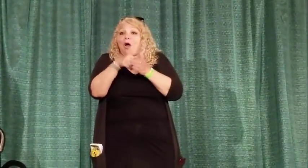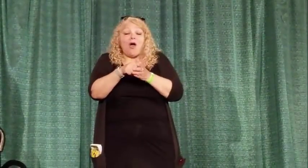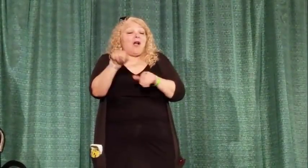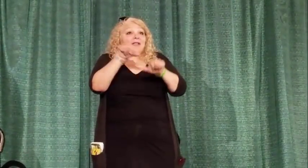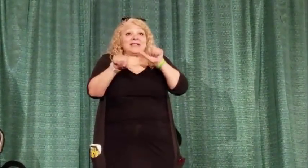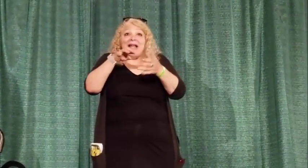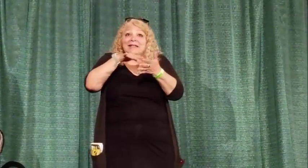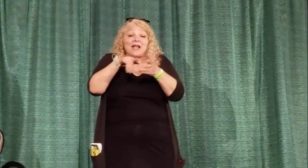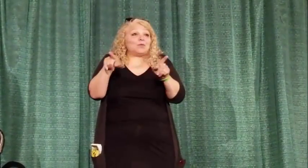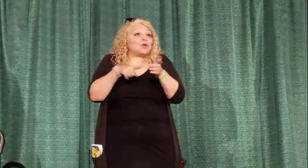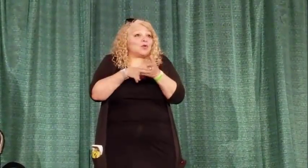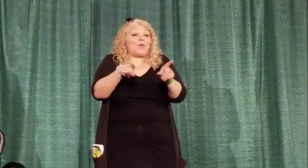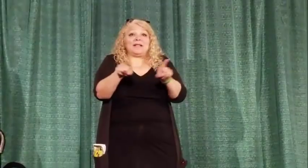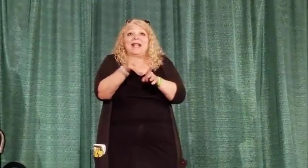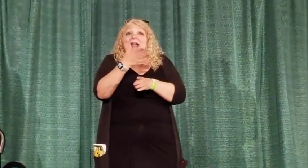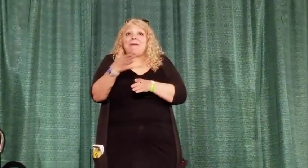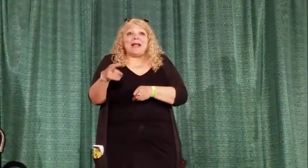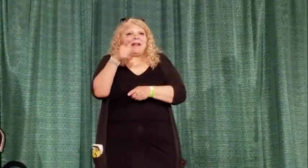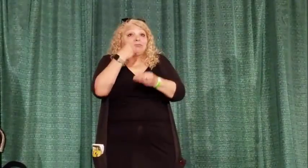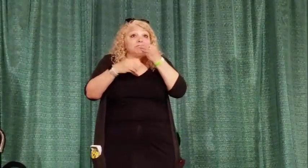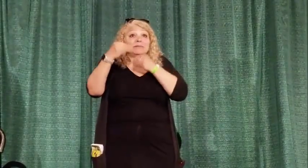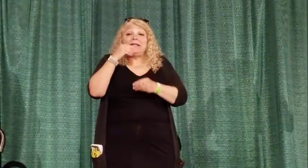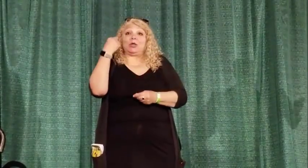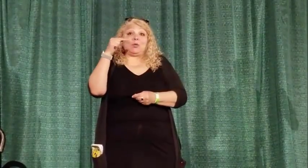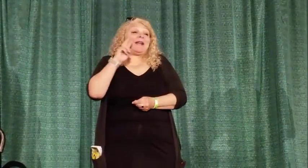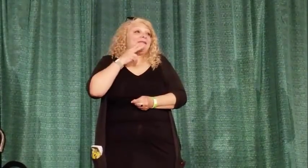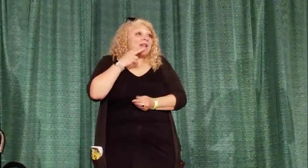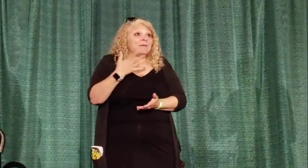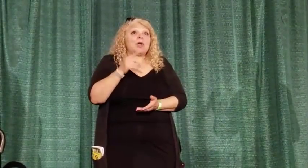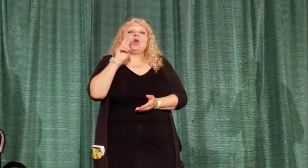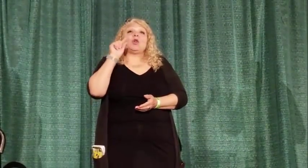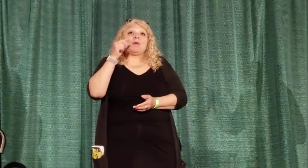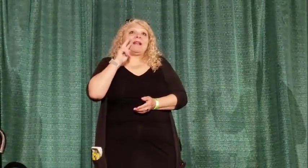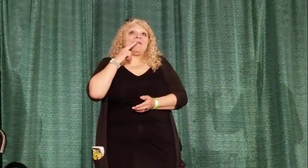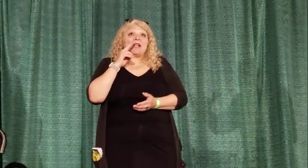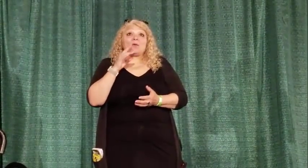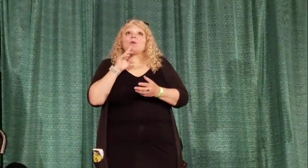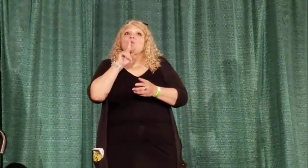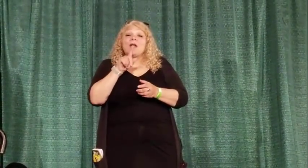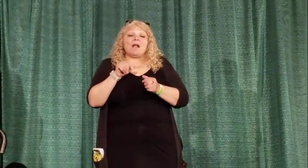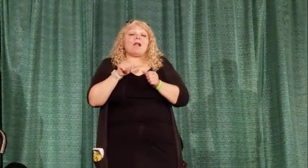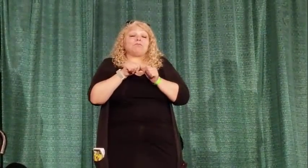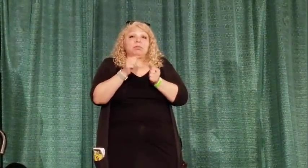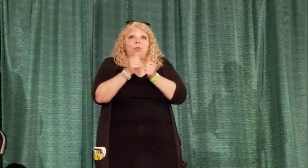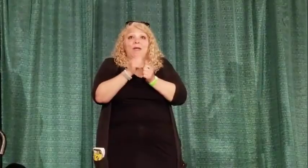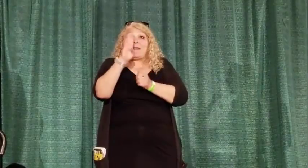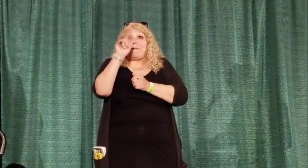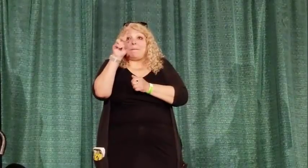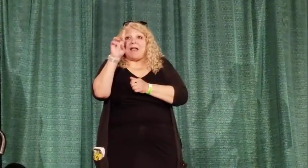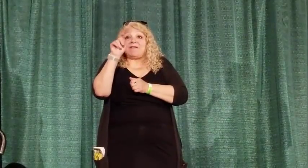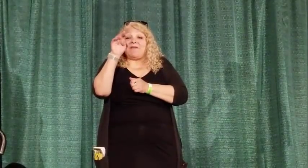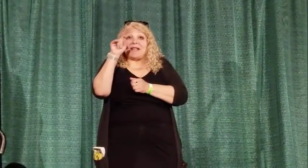Right? The highest consumption of healthier foods, especially green vegetables. Green vegetables linked to elasticity in the blood vessels, maintaining